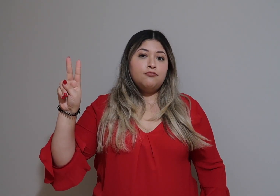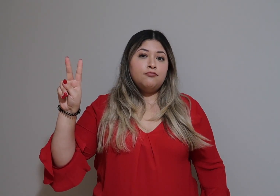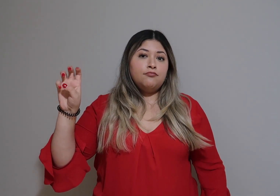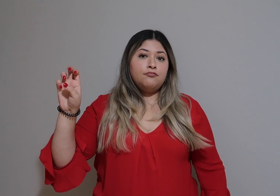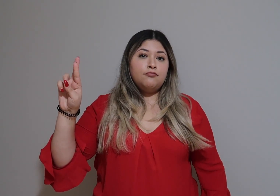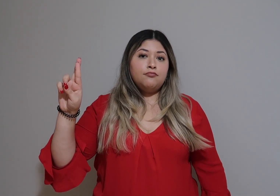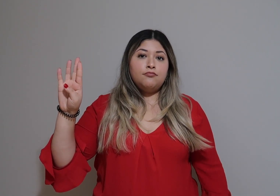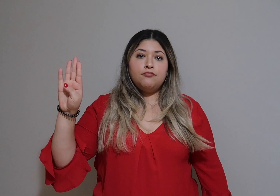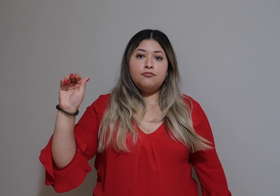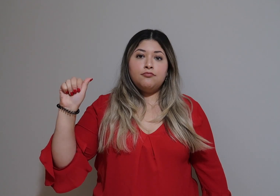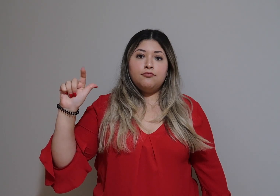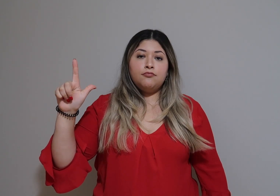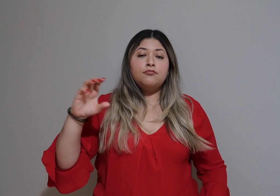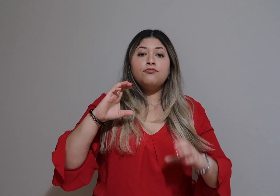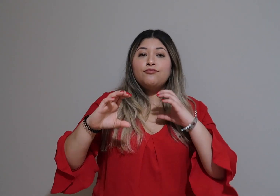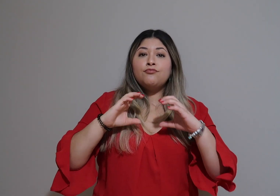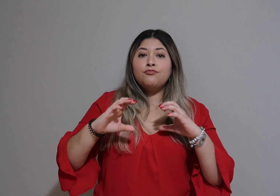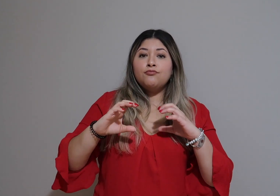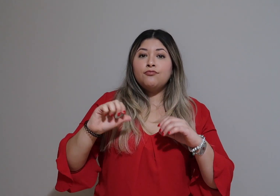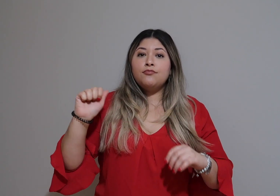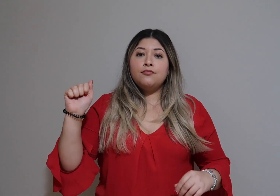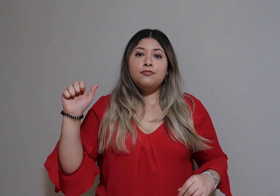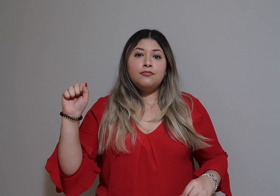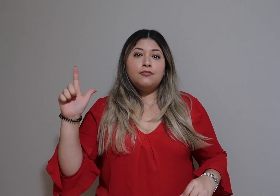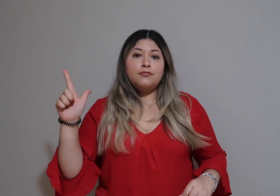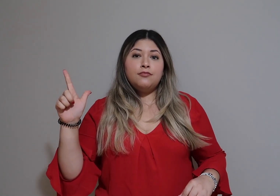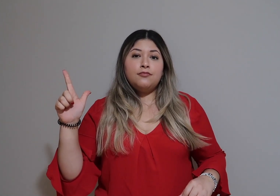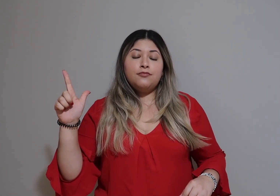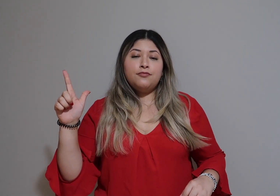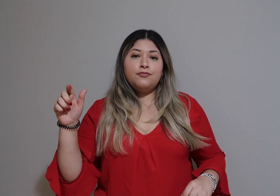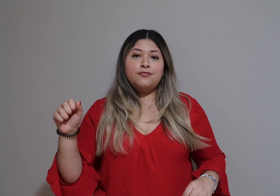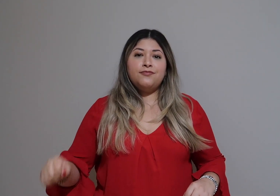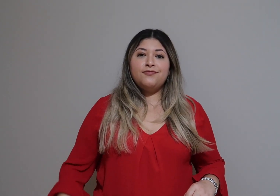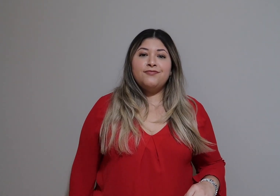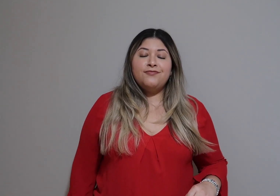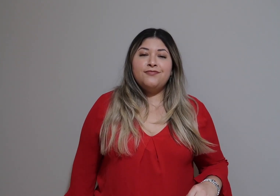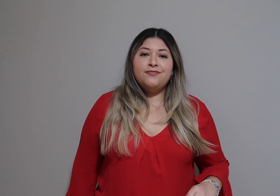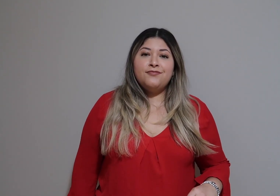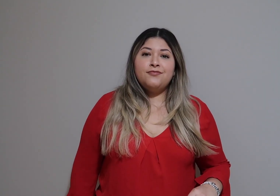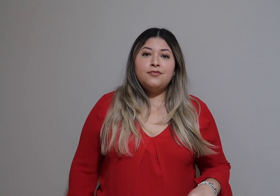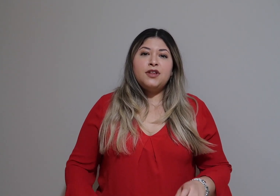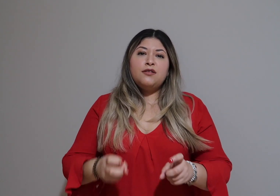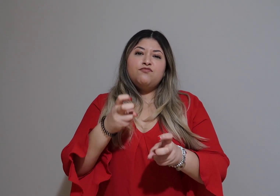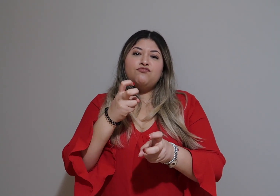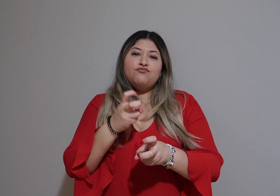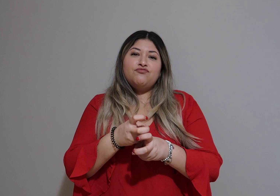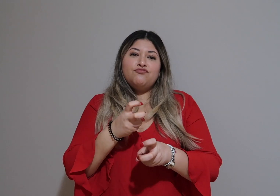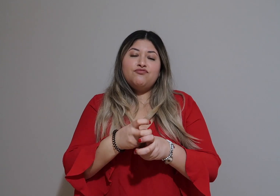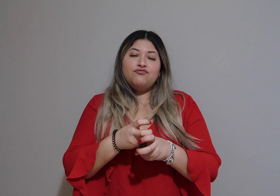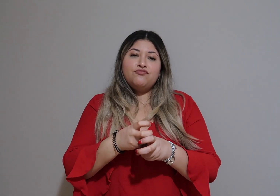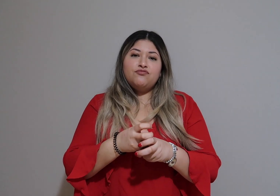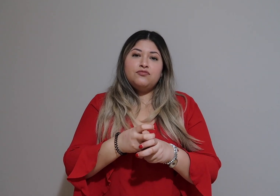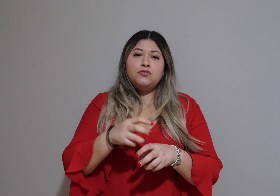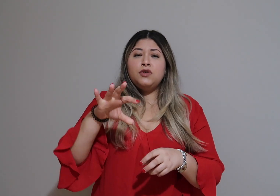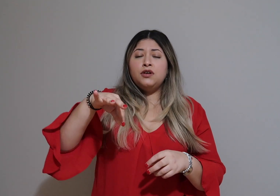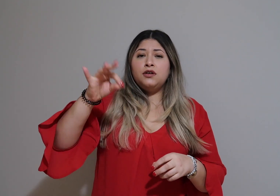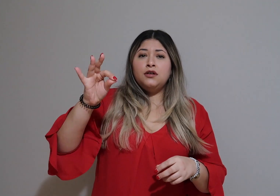based off of nonverbal communication that occurs in ASL or in deaf culture. It's a little bit difficult to